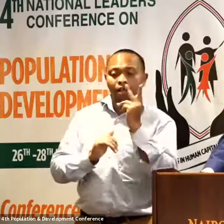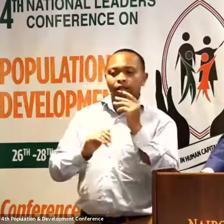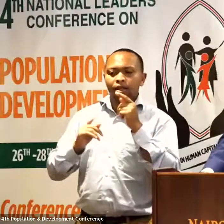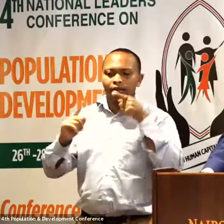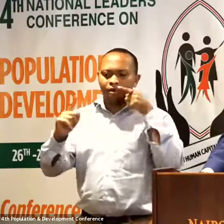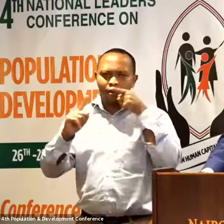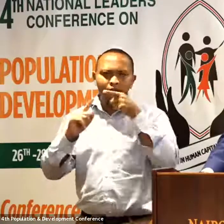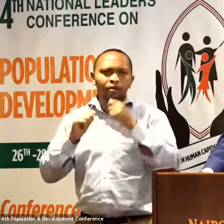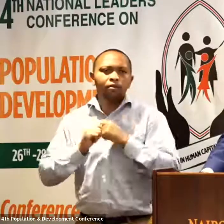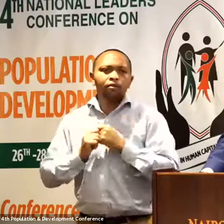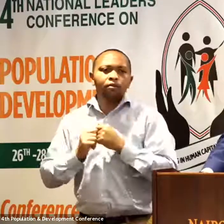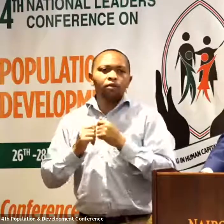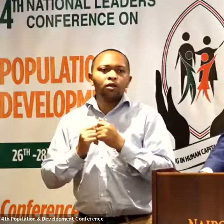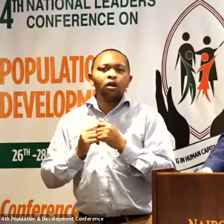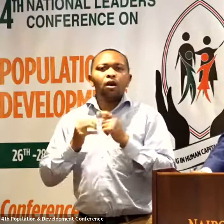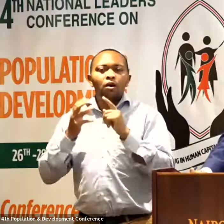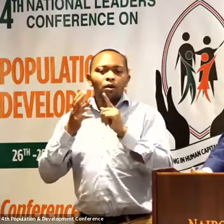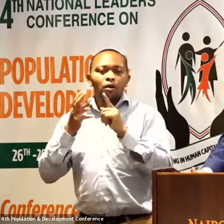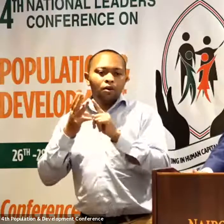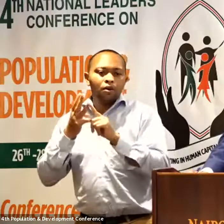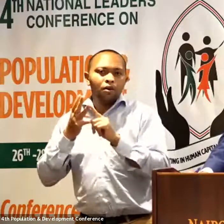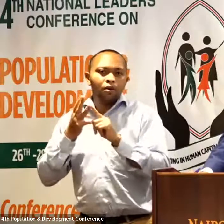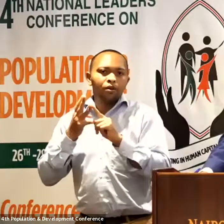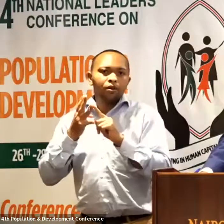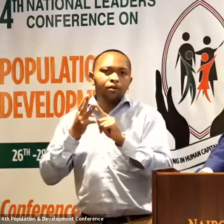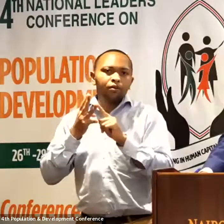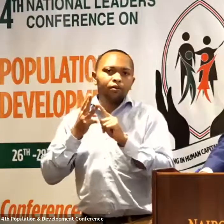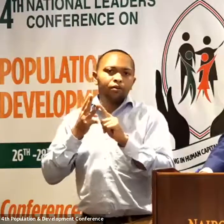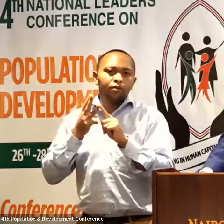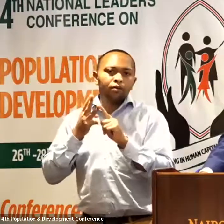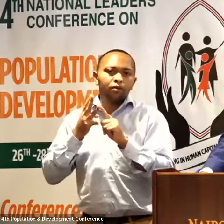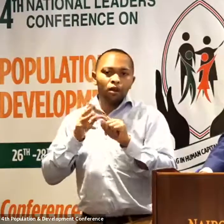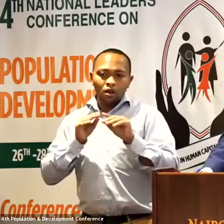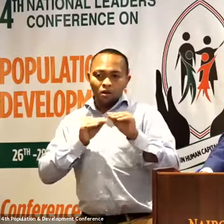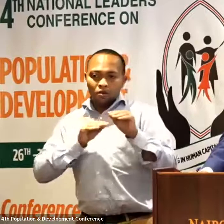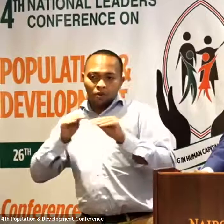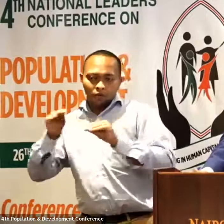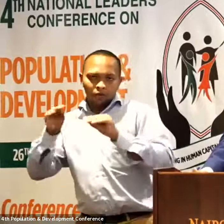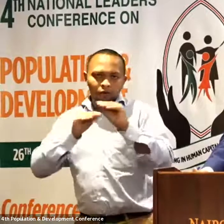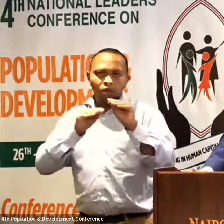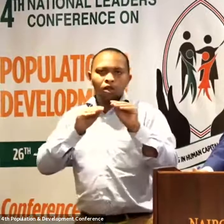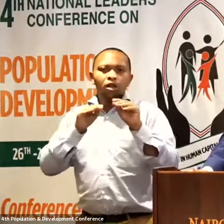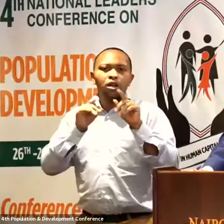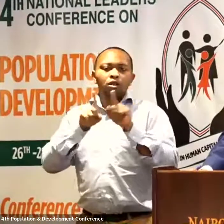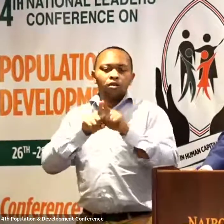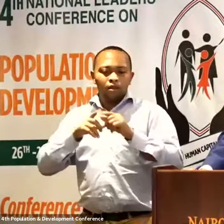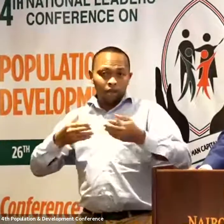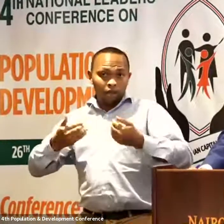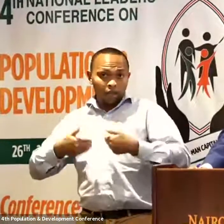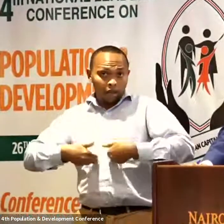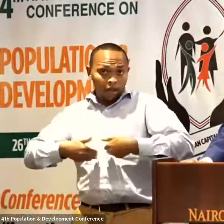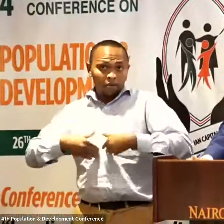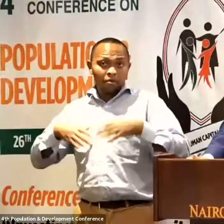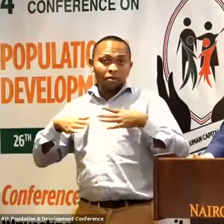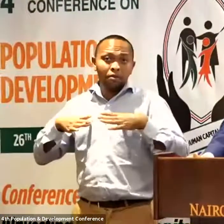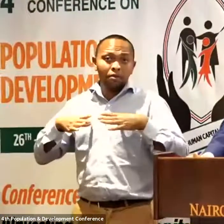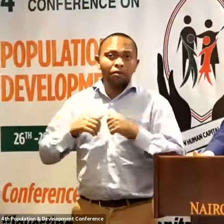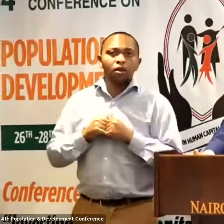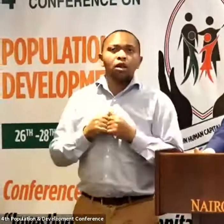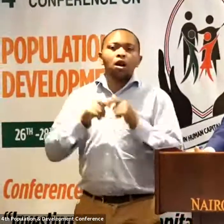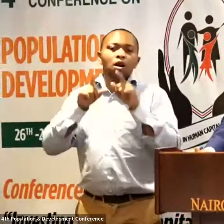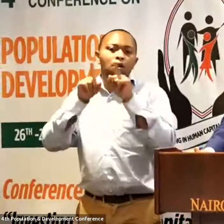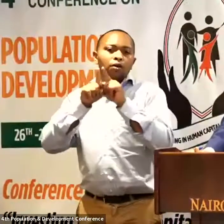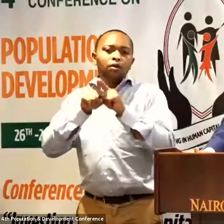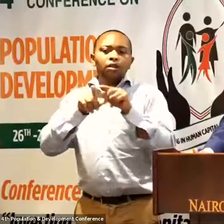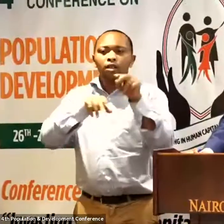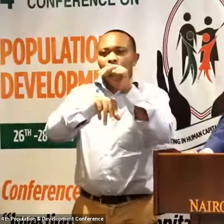agenda. We're going to look at issues of, another theme will be mobility and mortality among adolescents and young people. We're going to look at issues